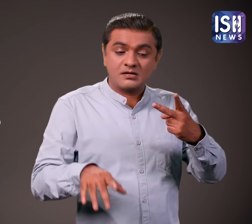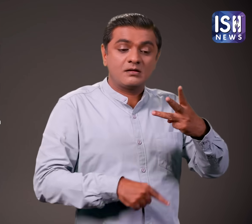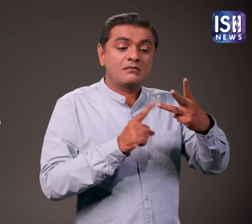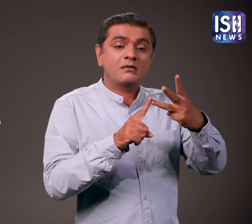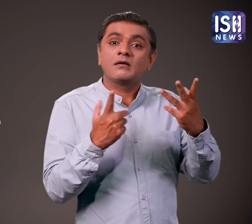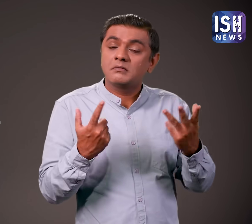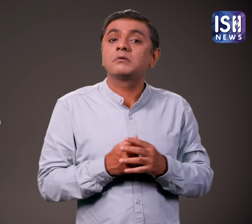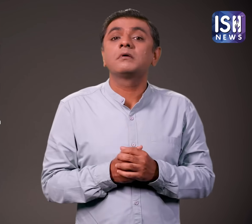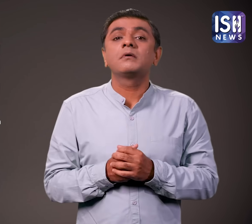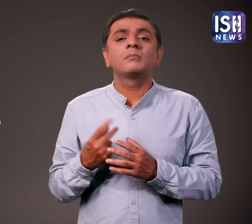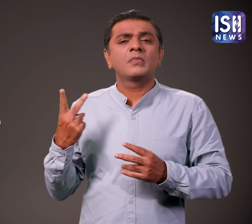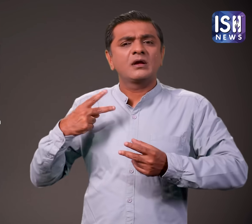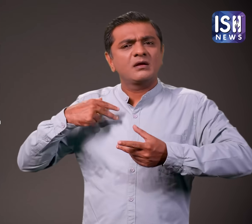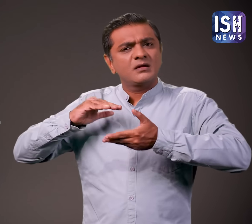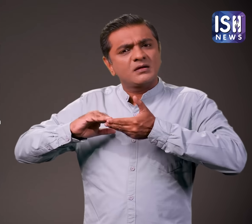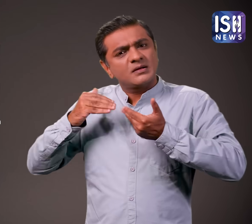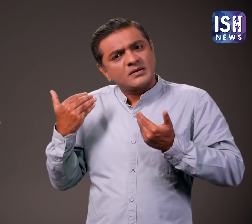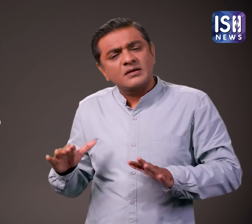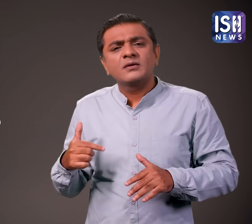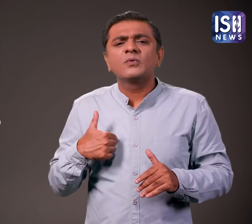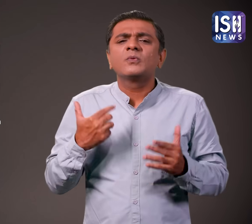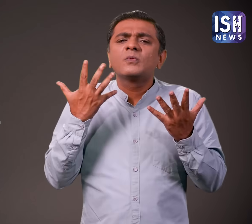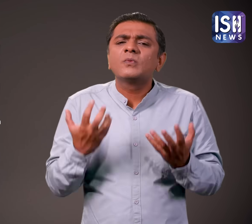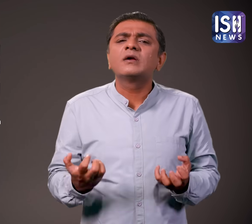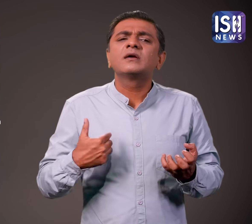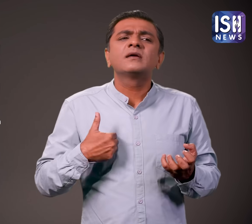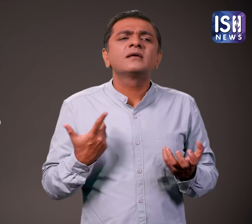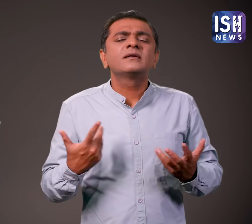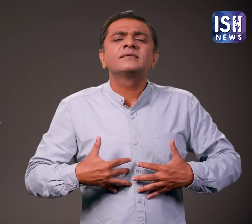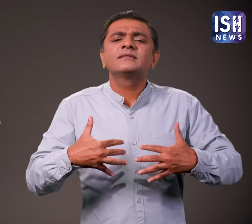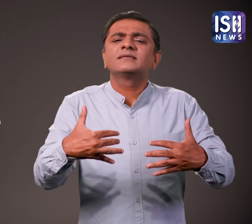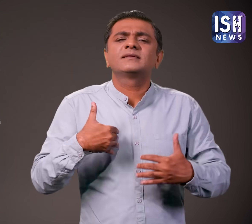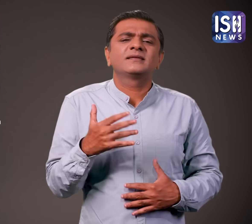Those who do not wish to undergo biological pregnancy but still desire to be parents.